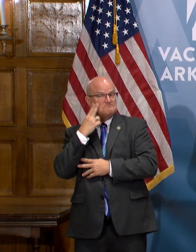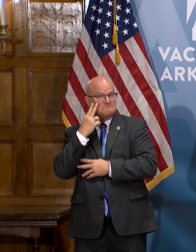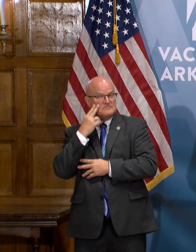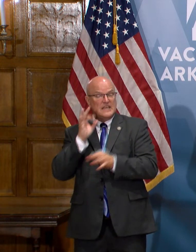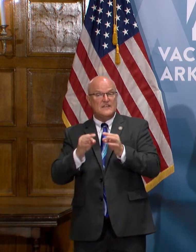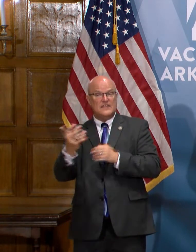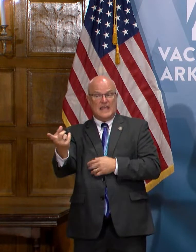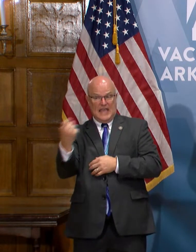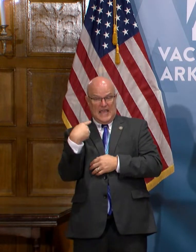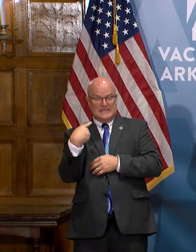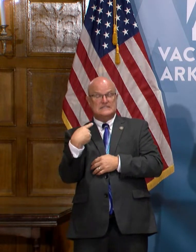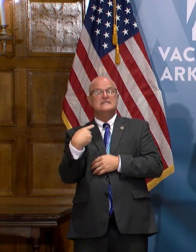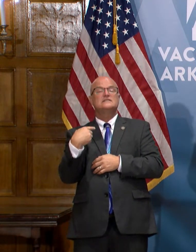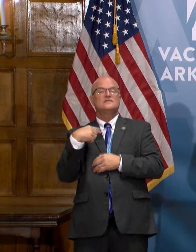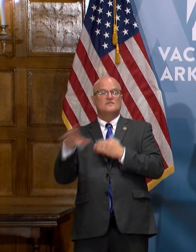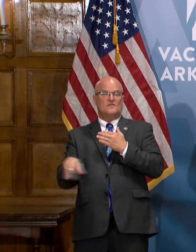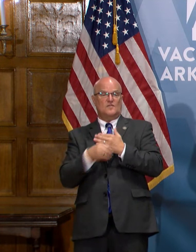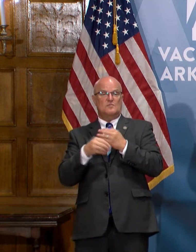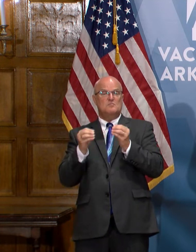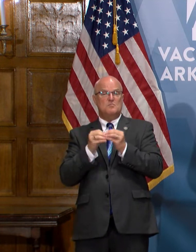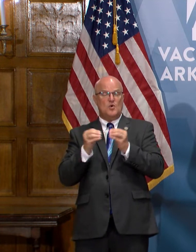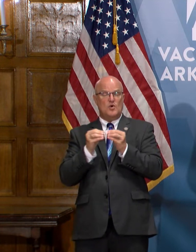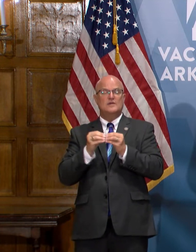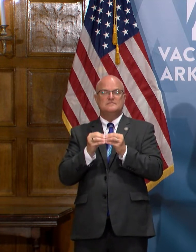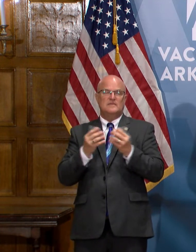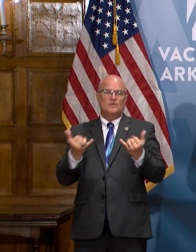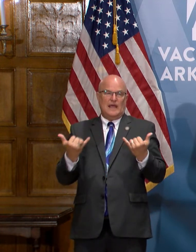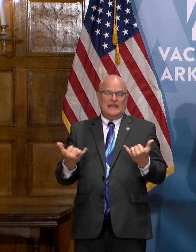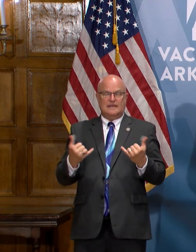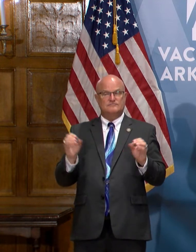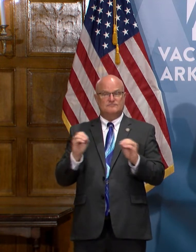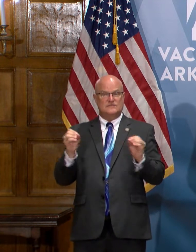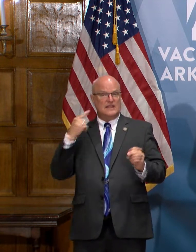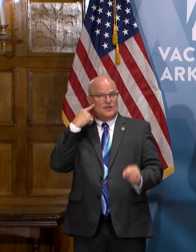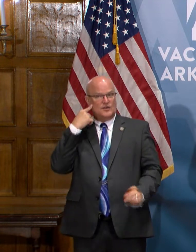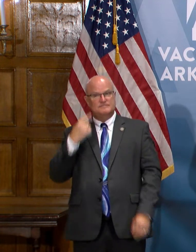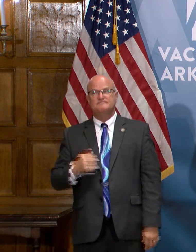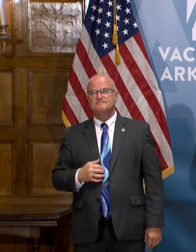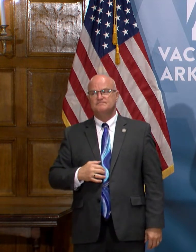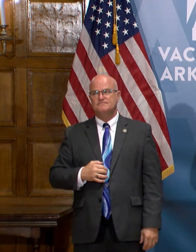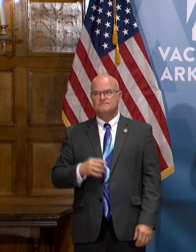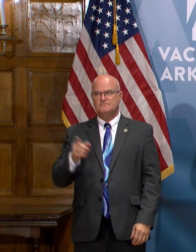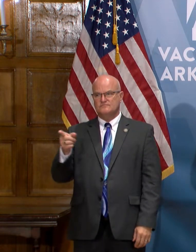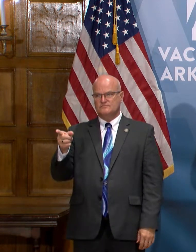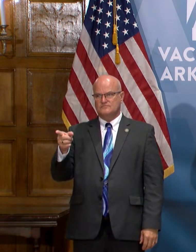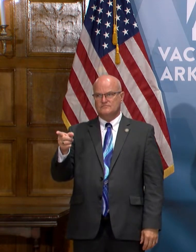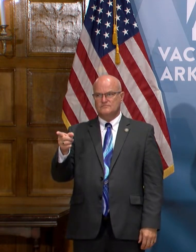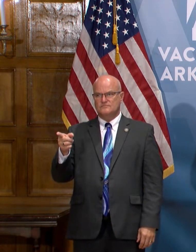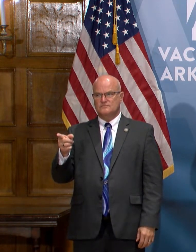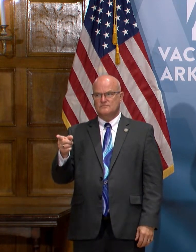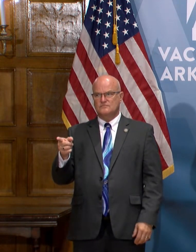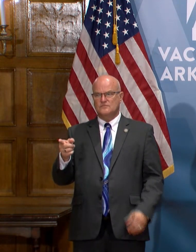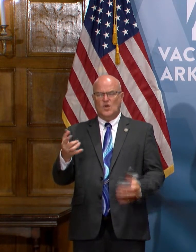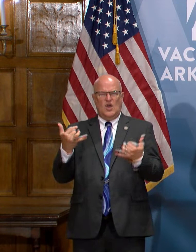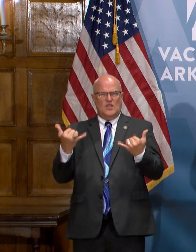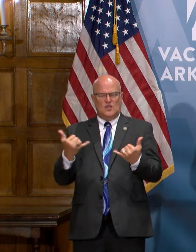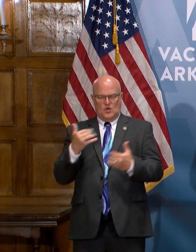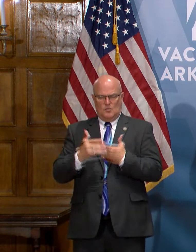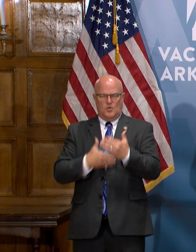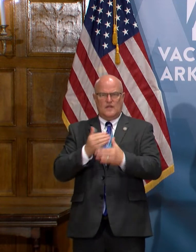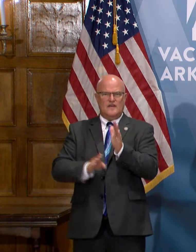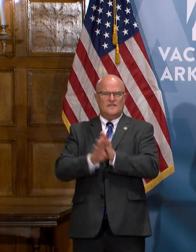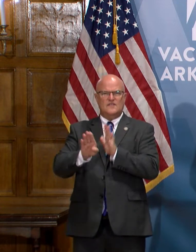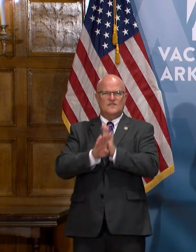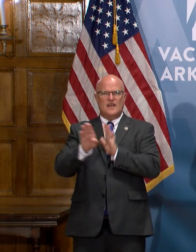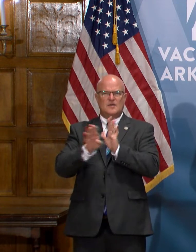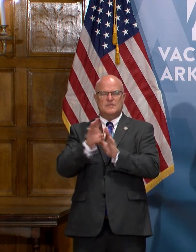an application for additional assistance, but this time there is not. What are your thoughts just on the current process and